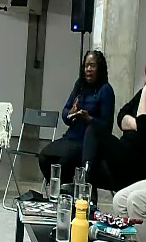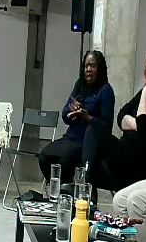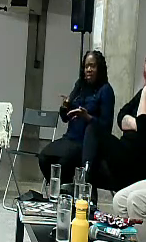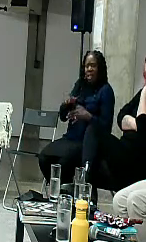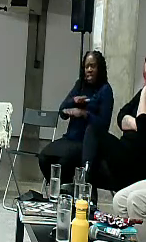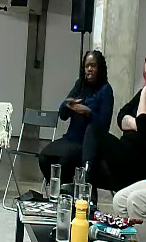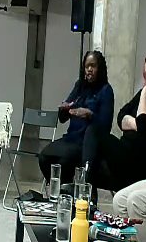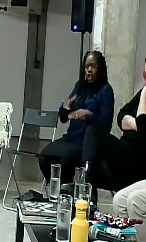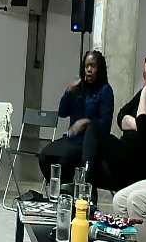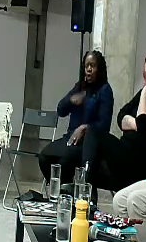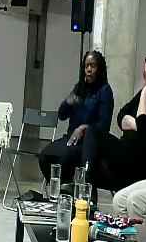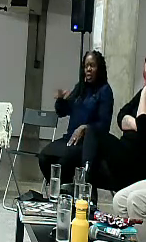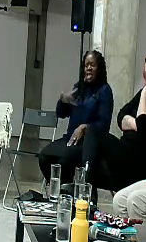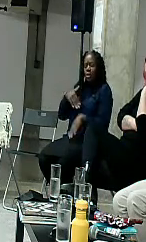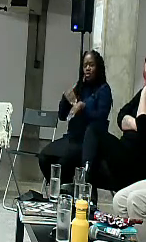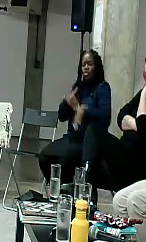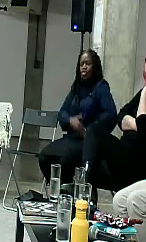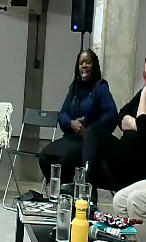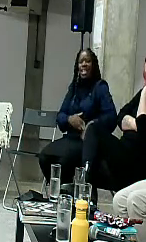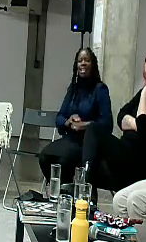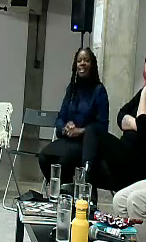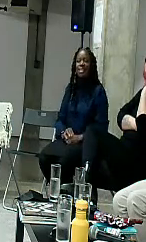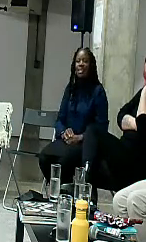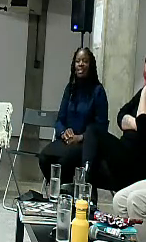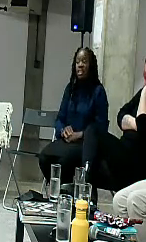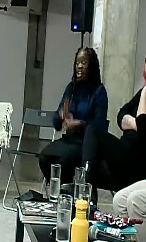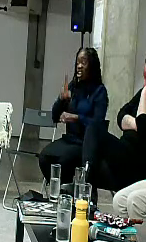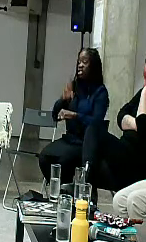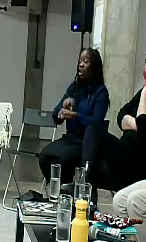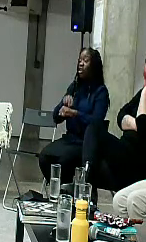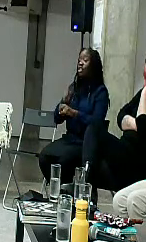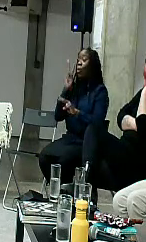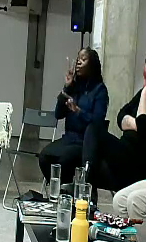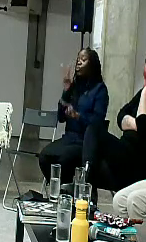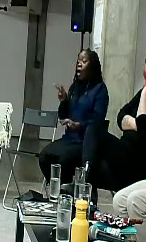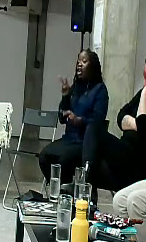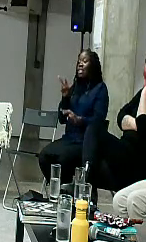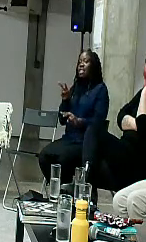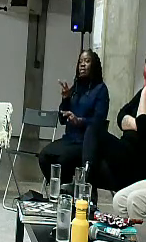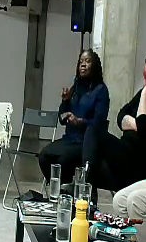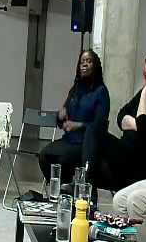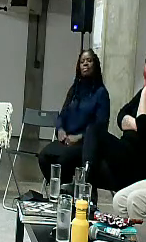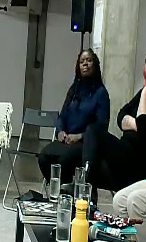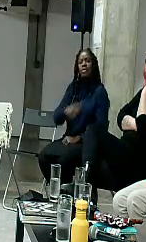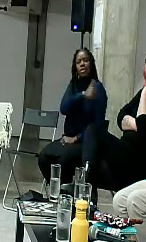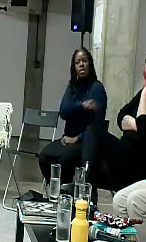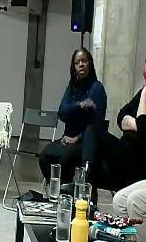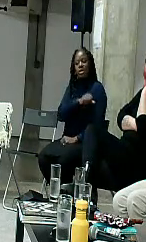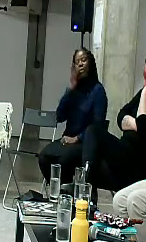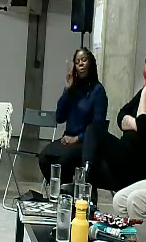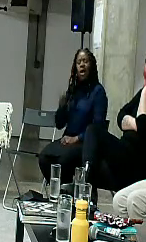being that they were restraining. The doctor was watching. The nurses were watching,